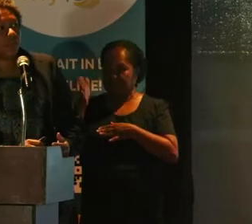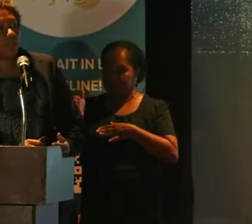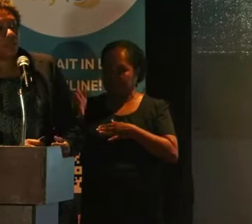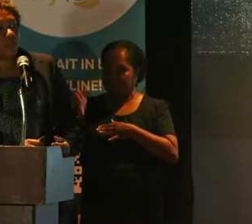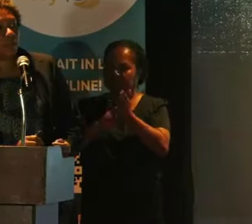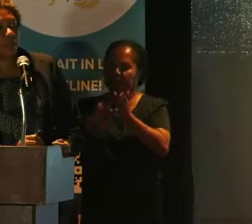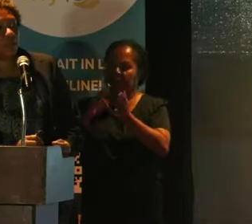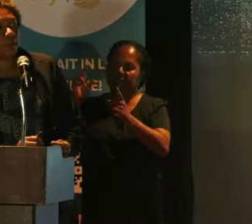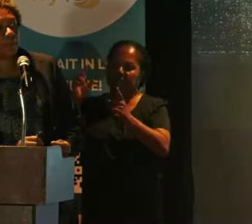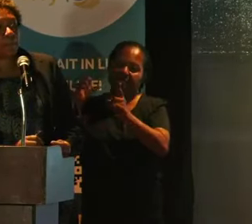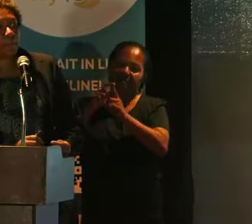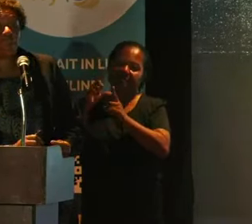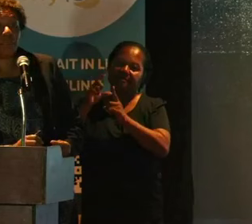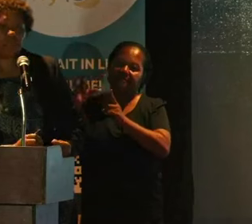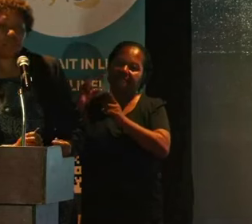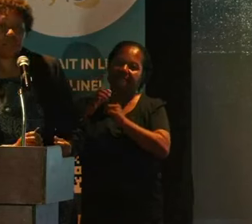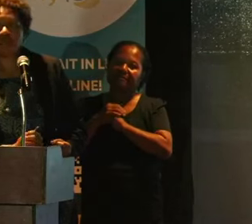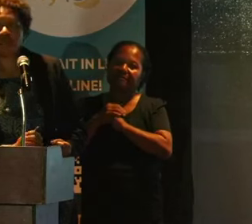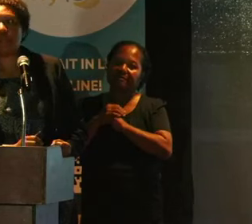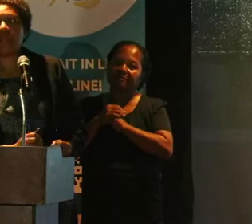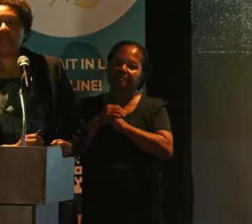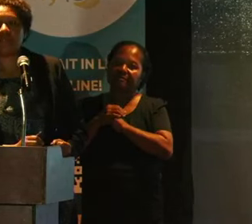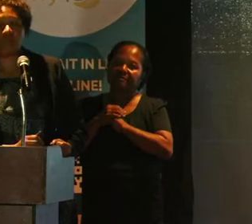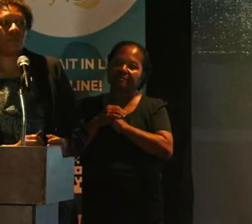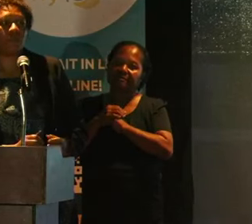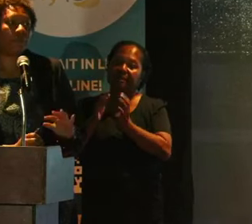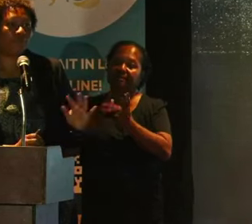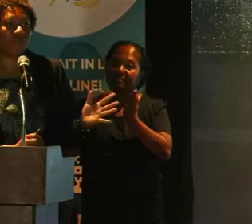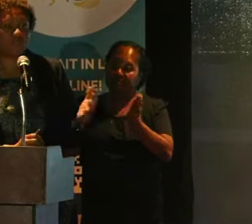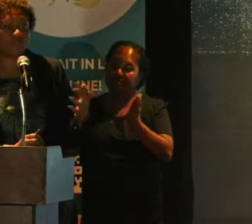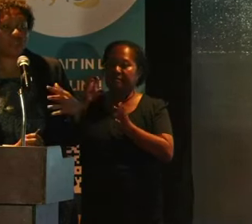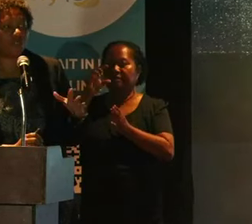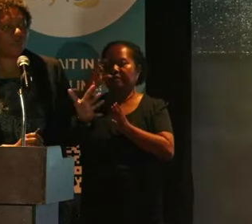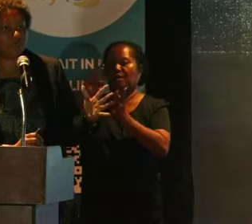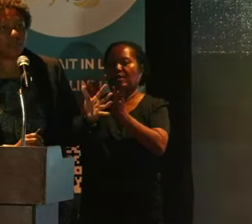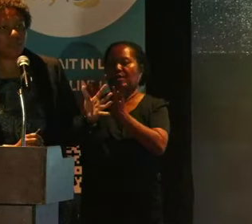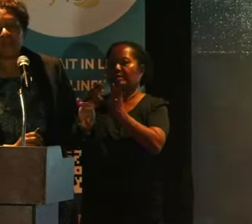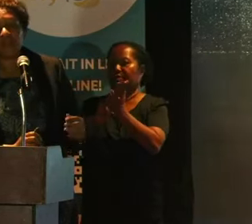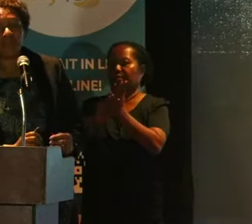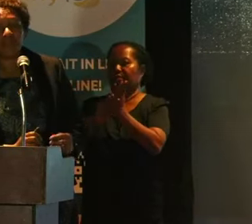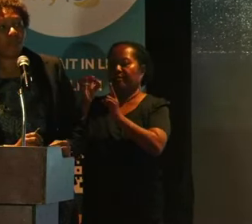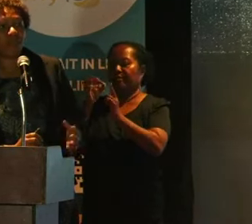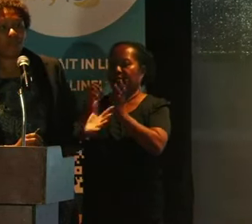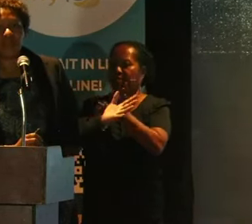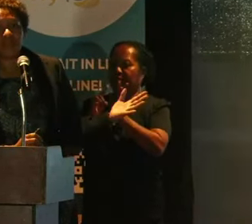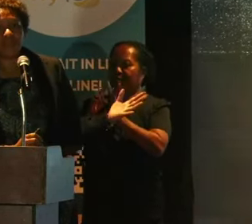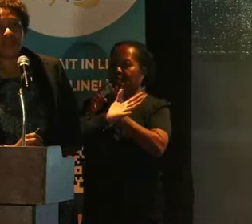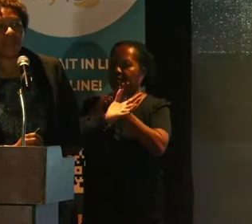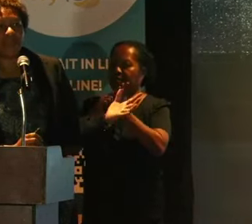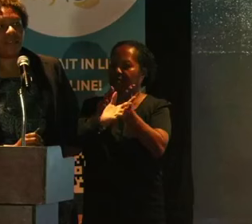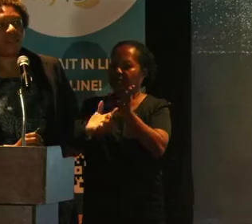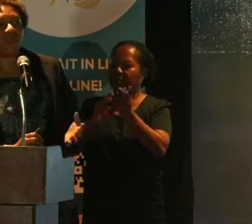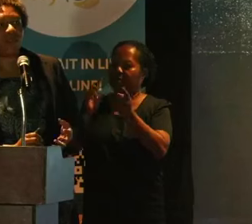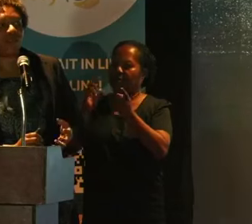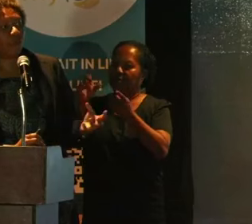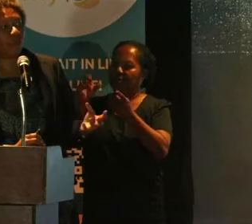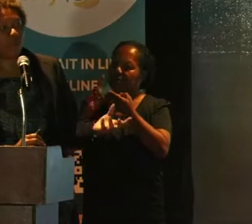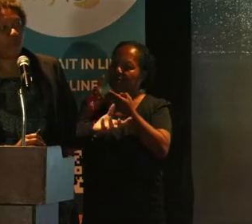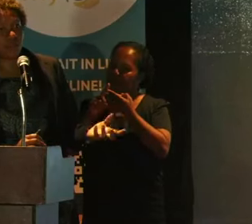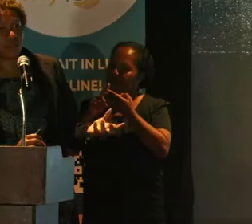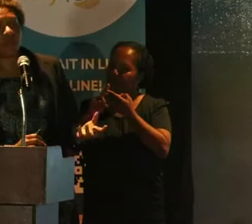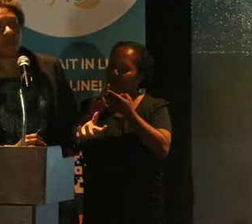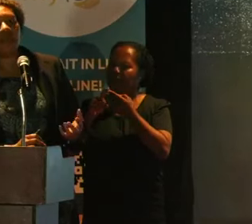is serious about beefing up its compliance efforts because plenty of you residents of Mosby, Biplatok, but we haven't seen anything so far.